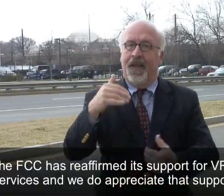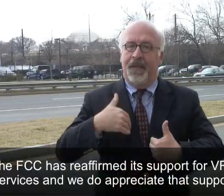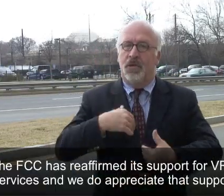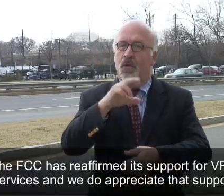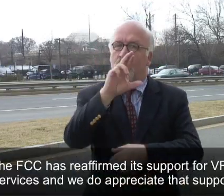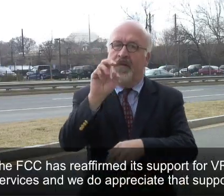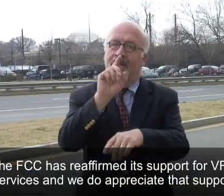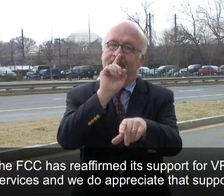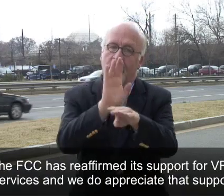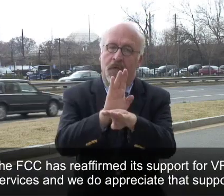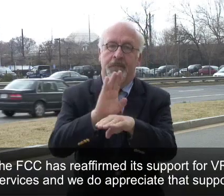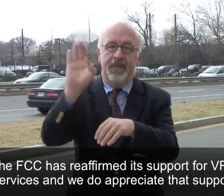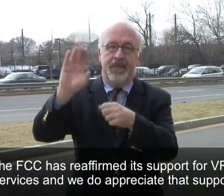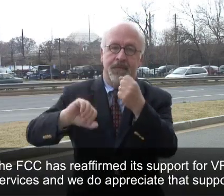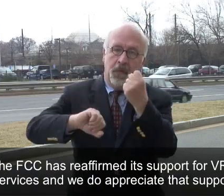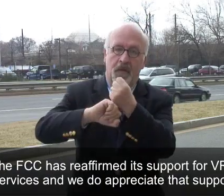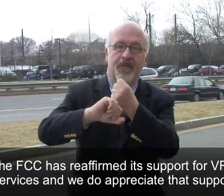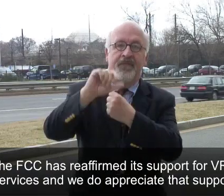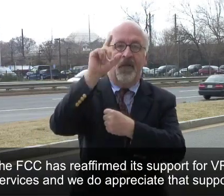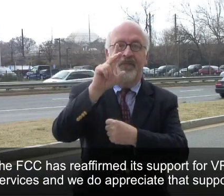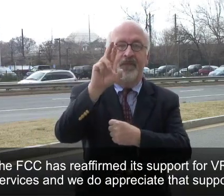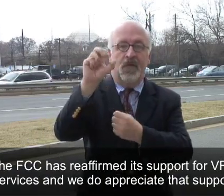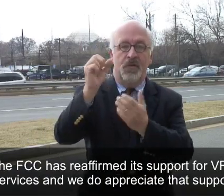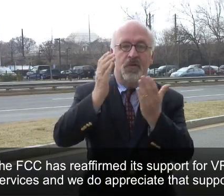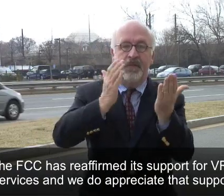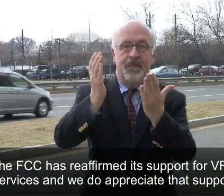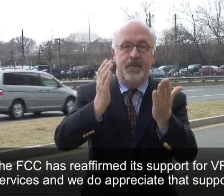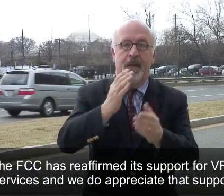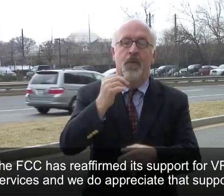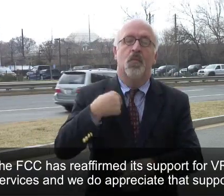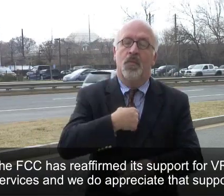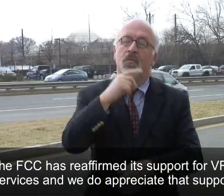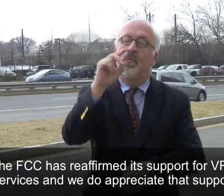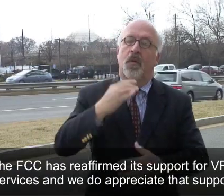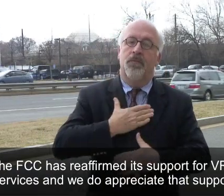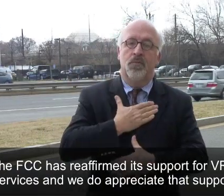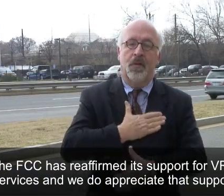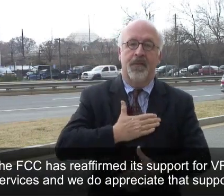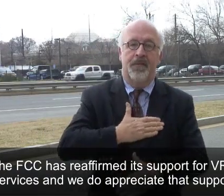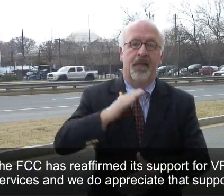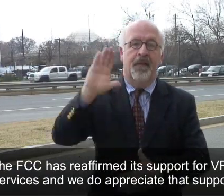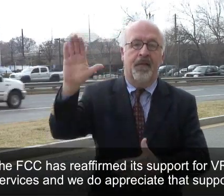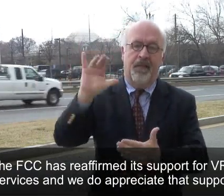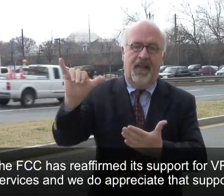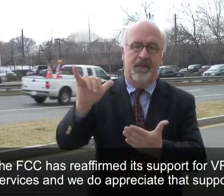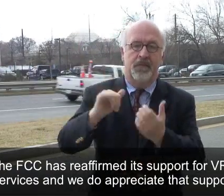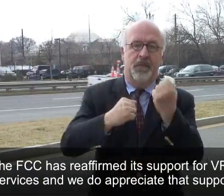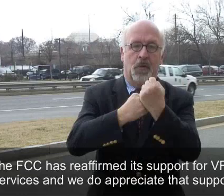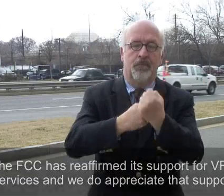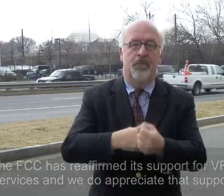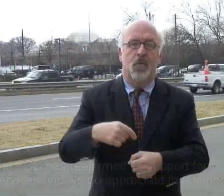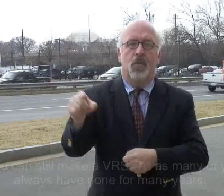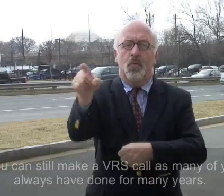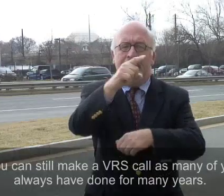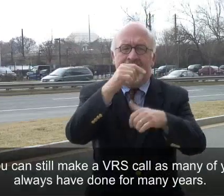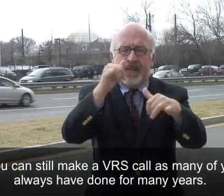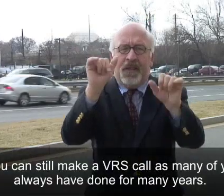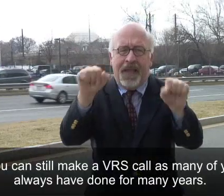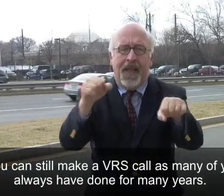The FCC has reaffirmed its support for VRS services, and we do appreciate that support. You